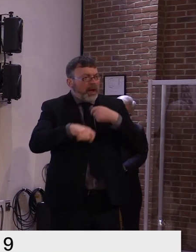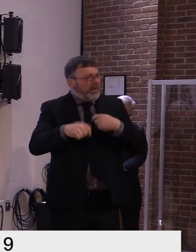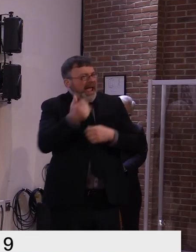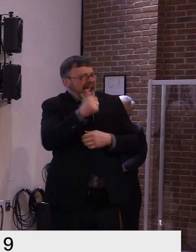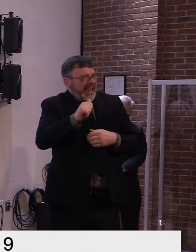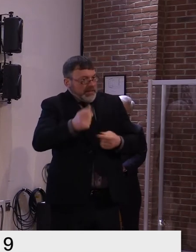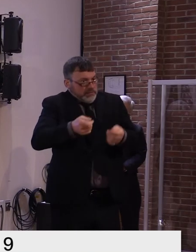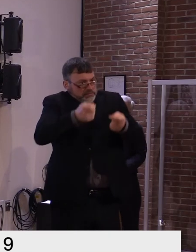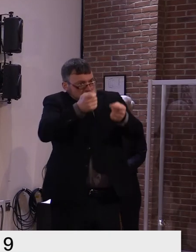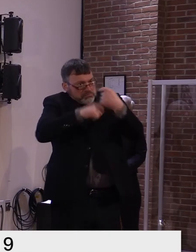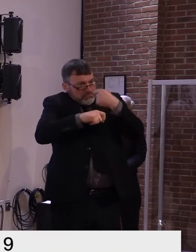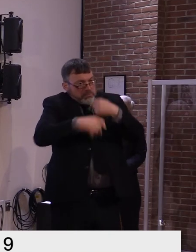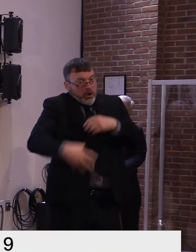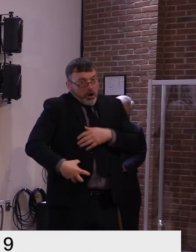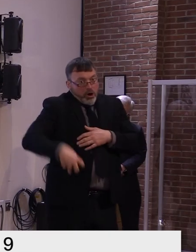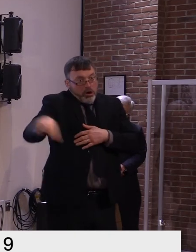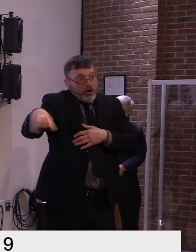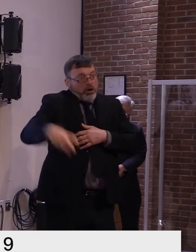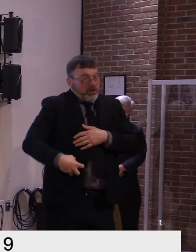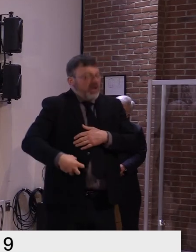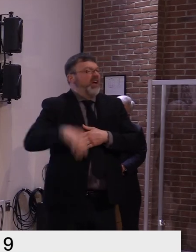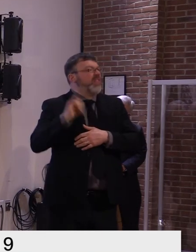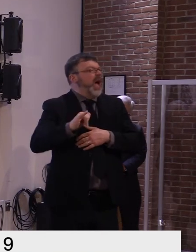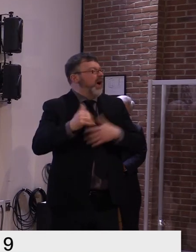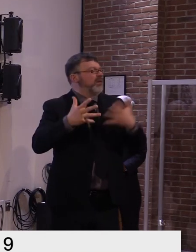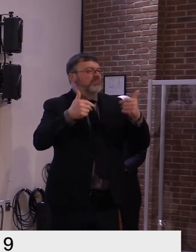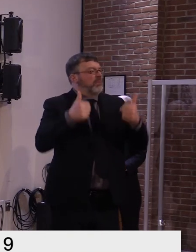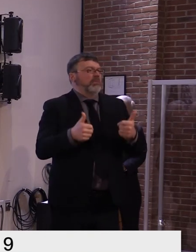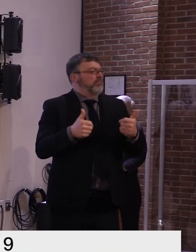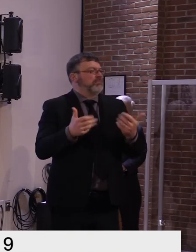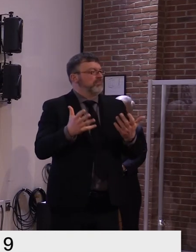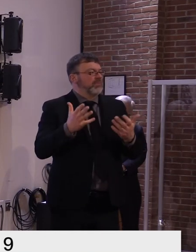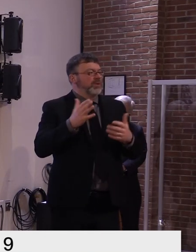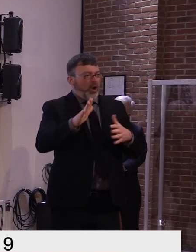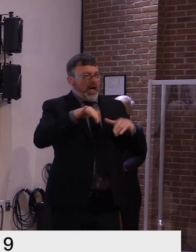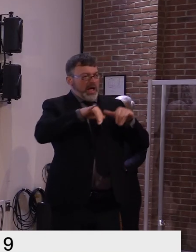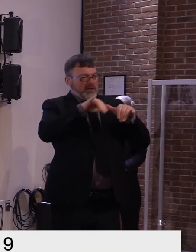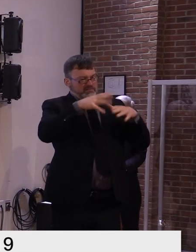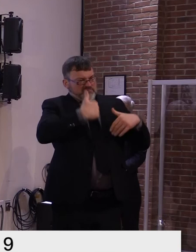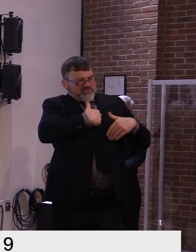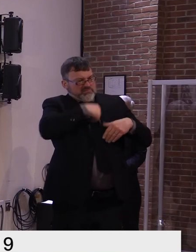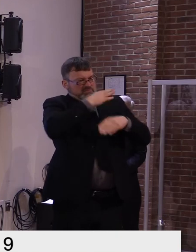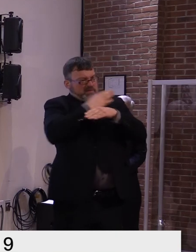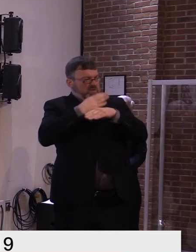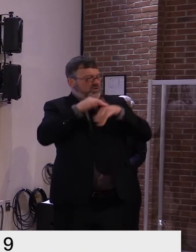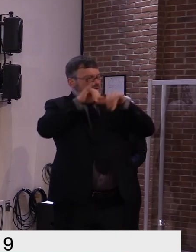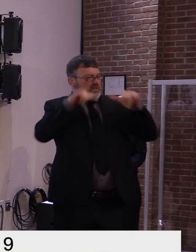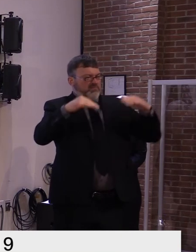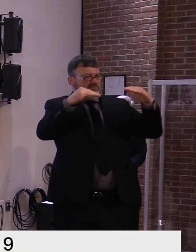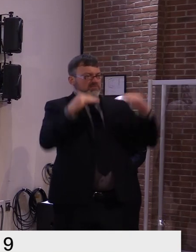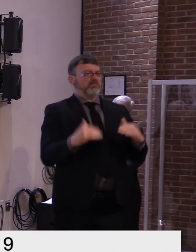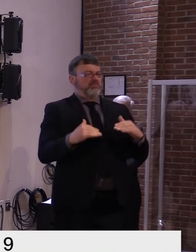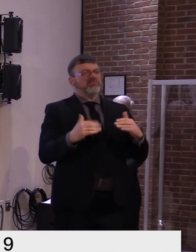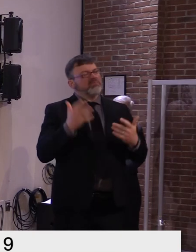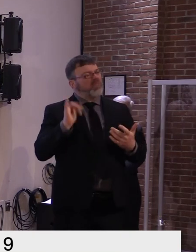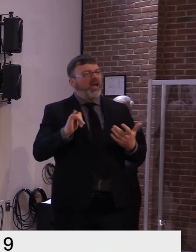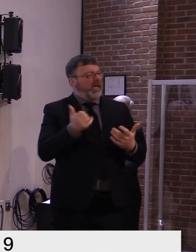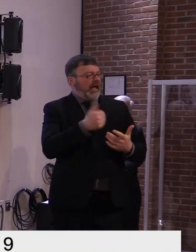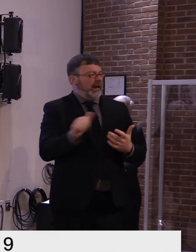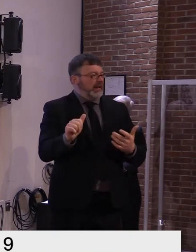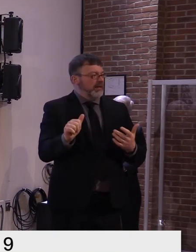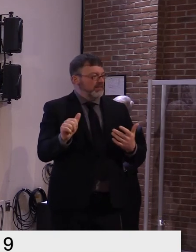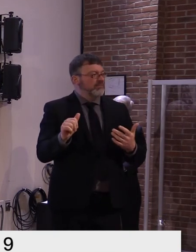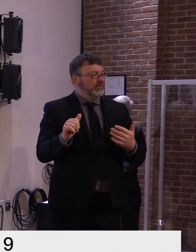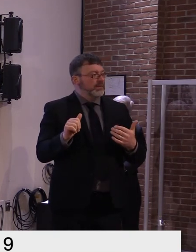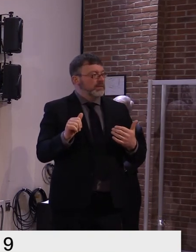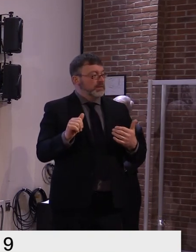So those are the ones that we have talked about before. In addition, the CDC raises the issues regarding obesity,